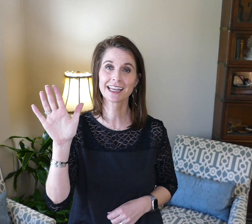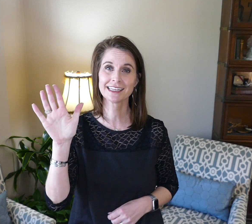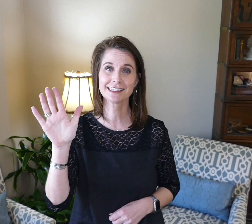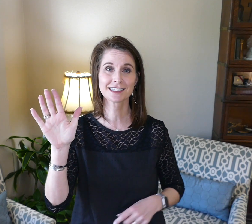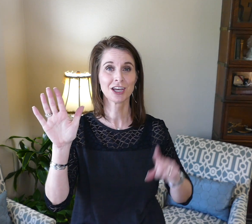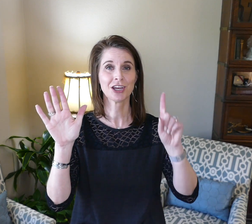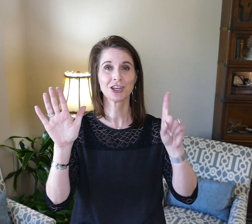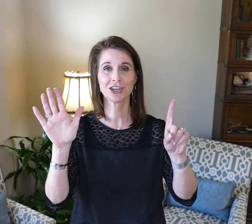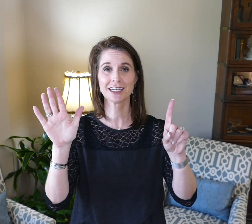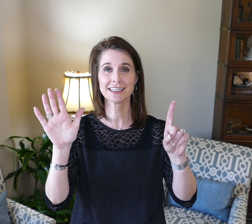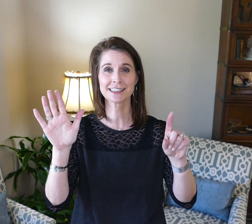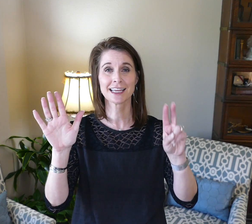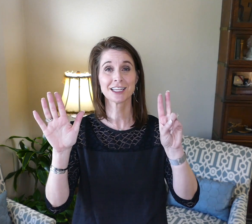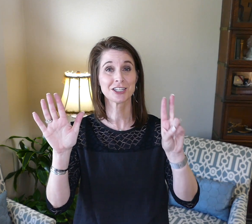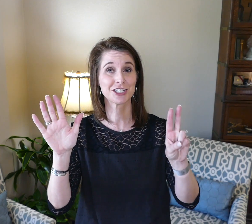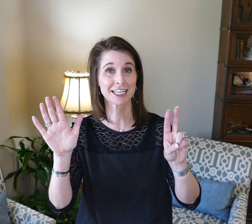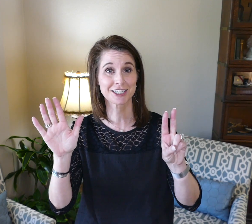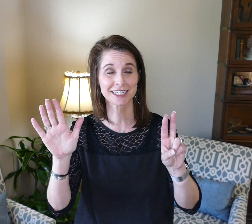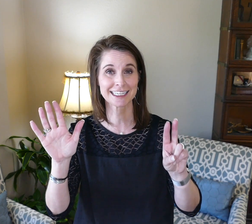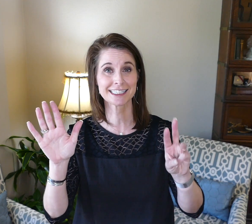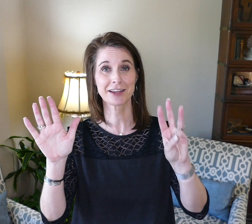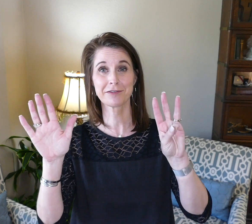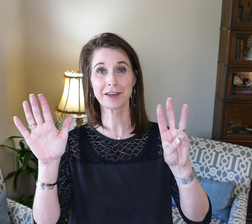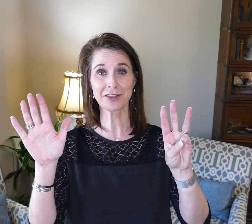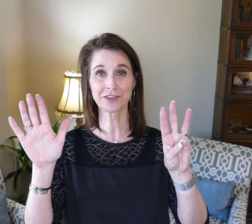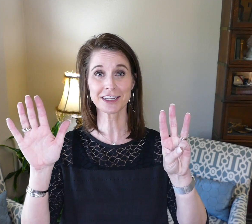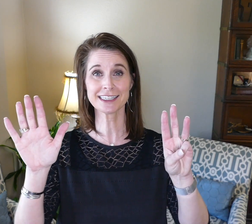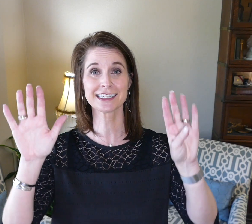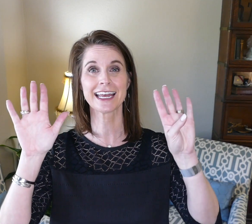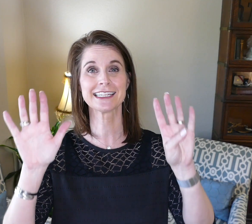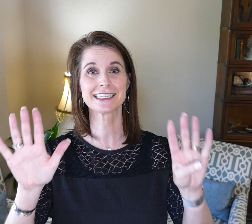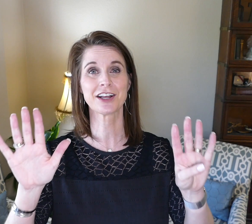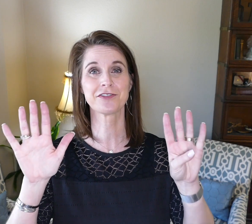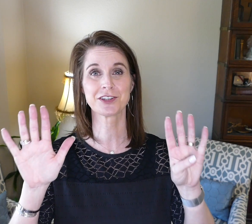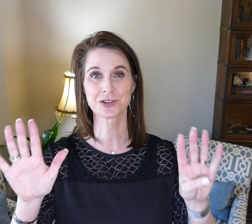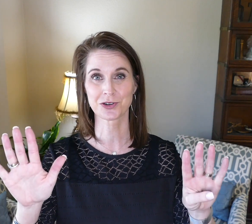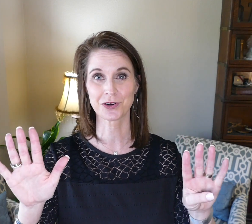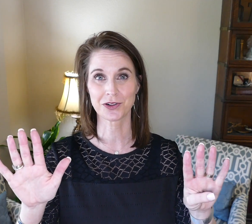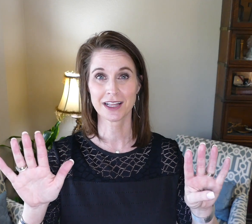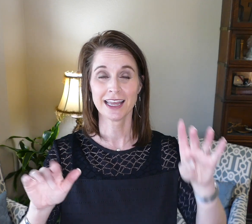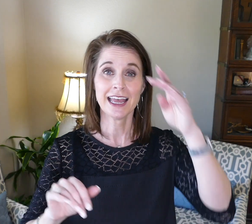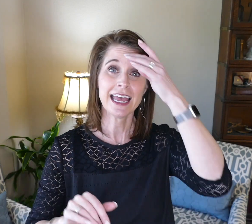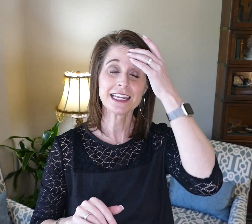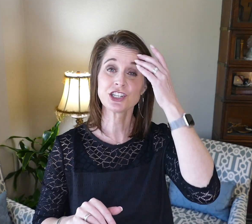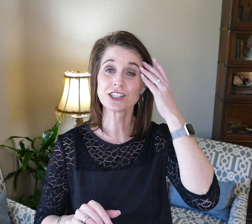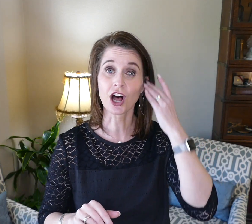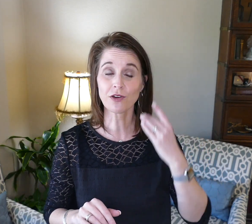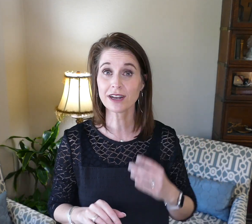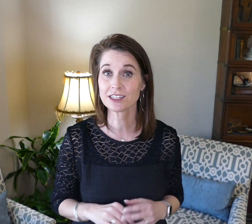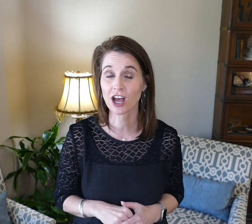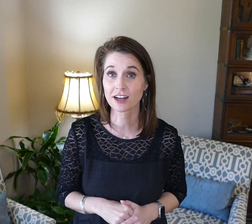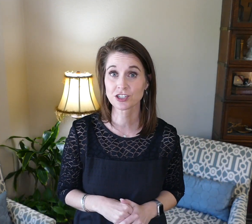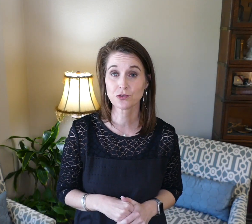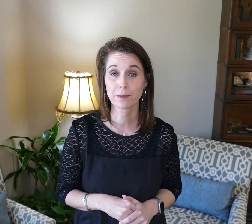kindness, goodness, gentleness, faithfulness, and self-control. And she's already talked to you